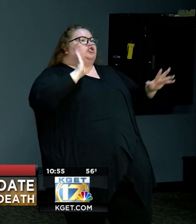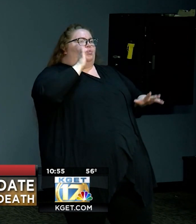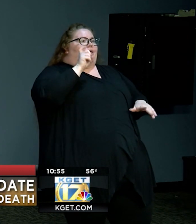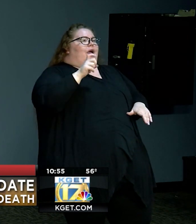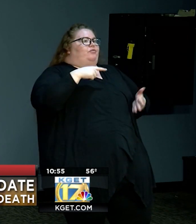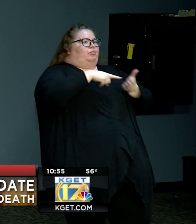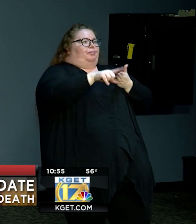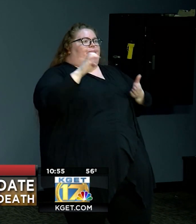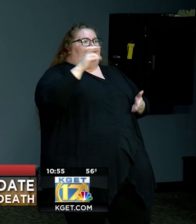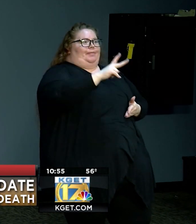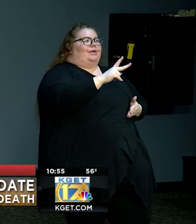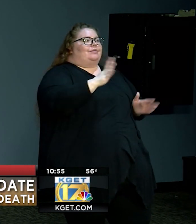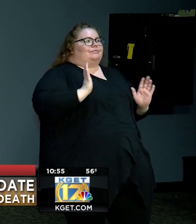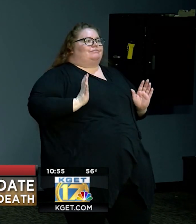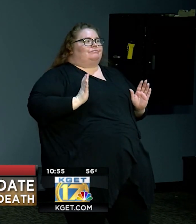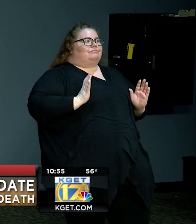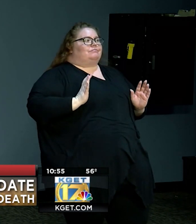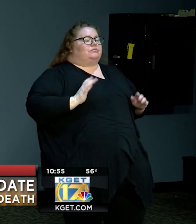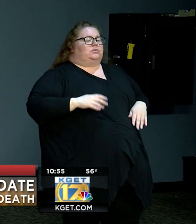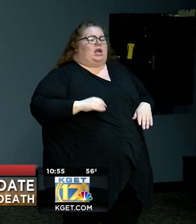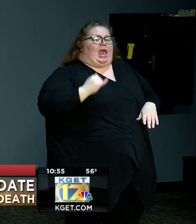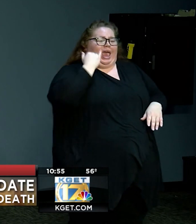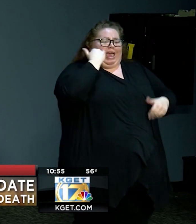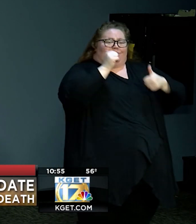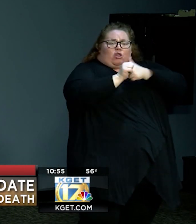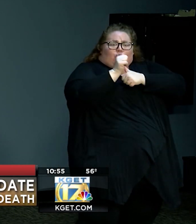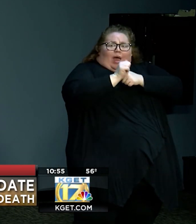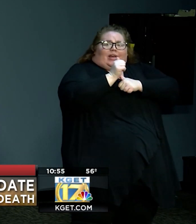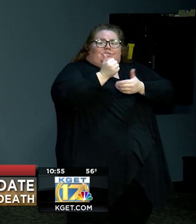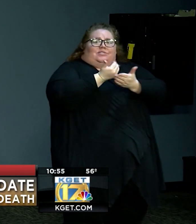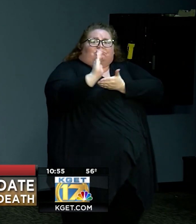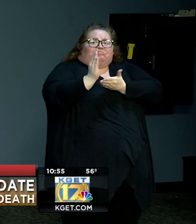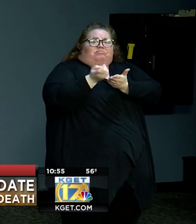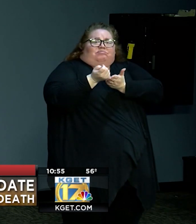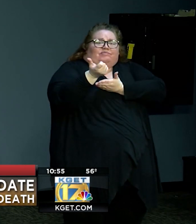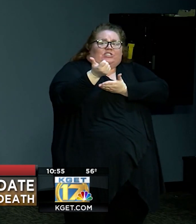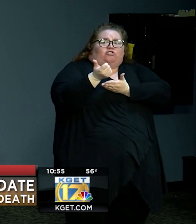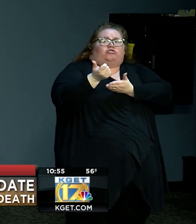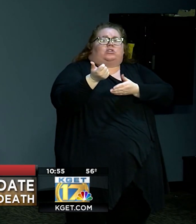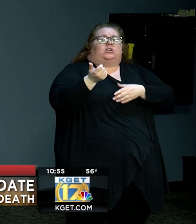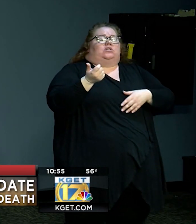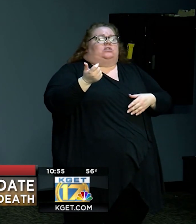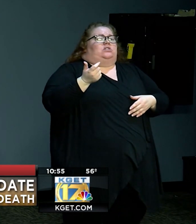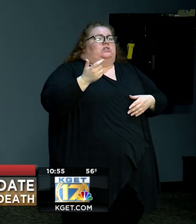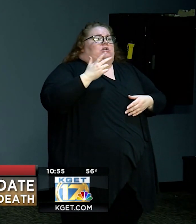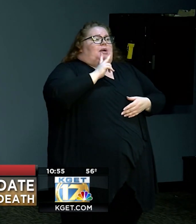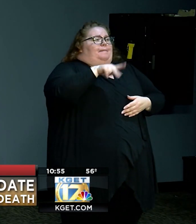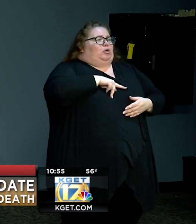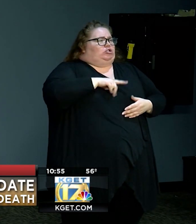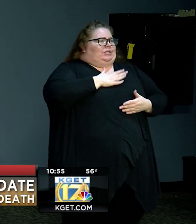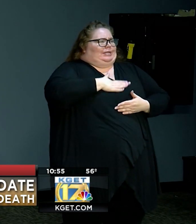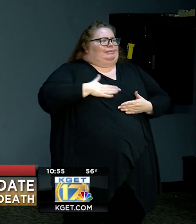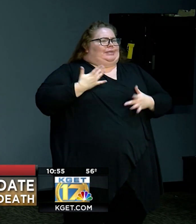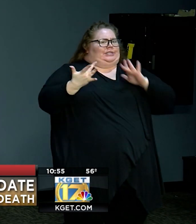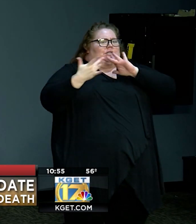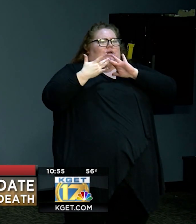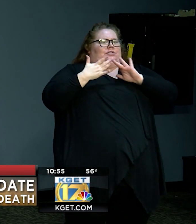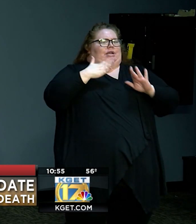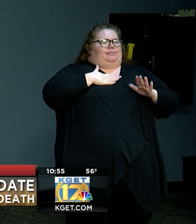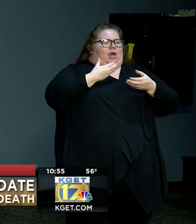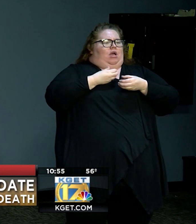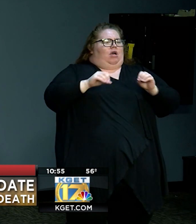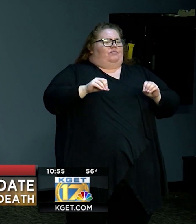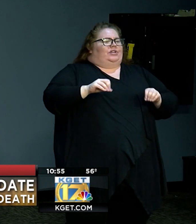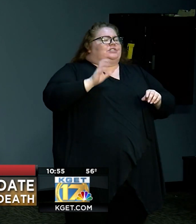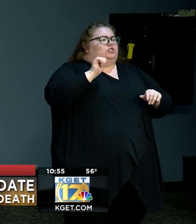meantime, if there are threats of eviction, if there's anything in writing, I would ask personally that people contact my office. I can be reached